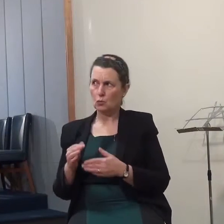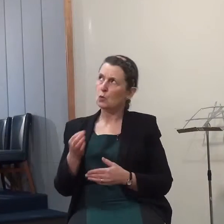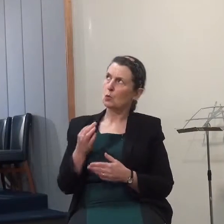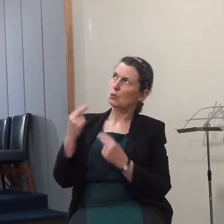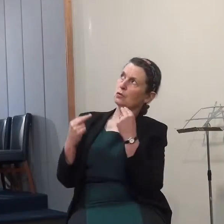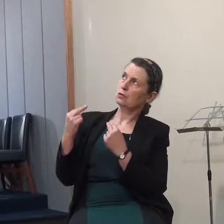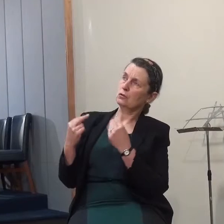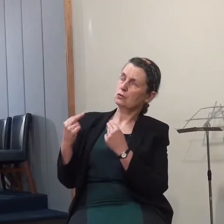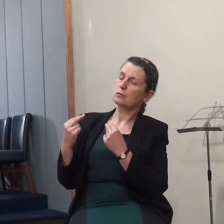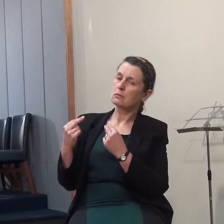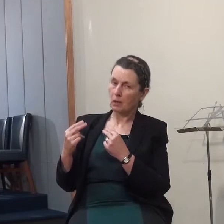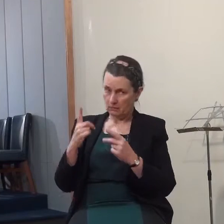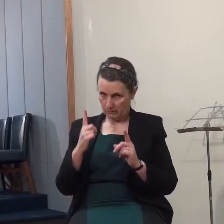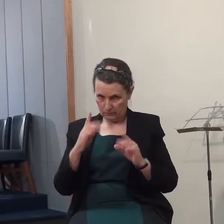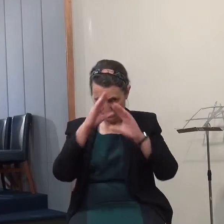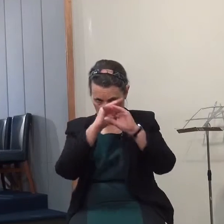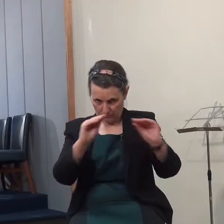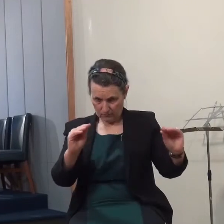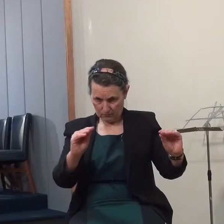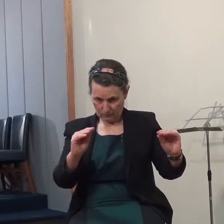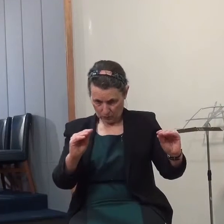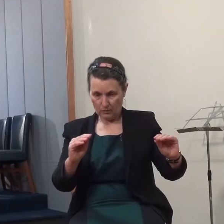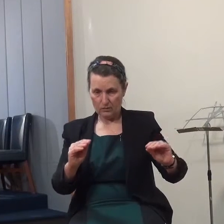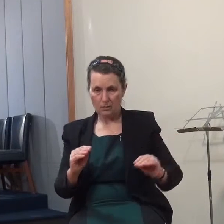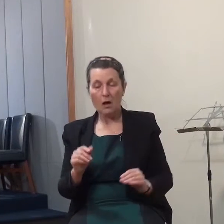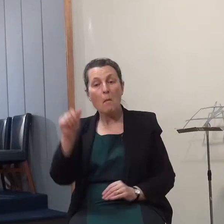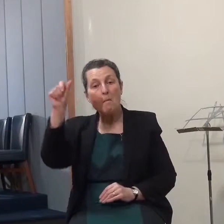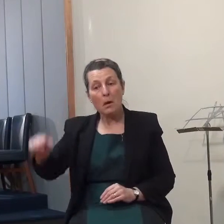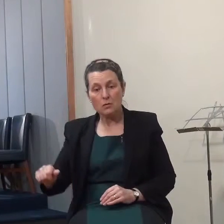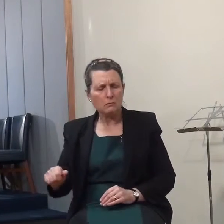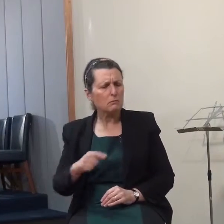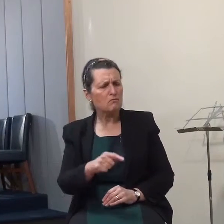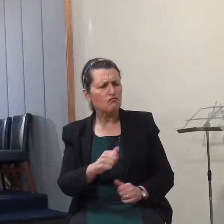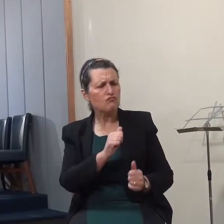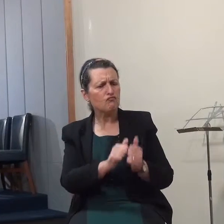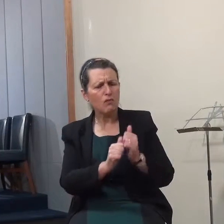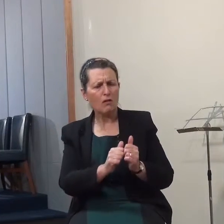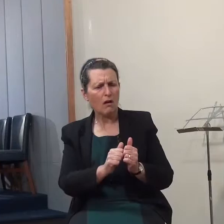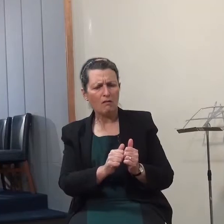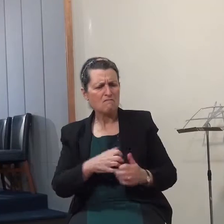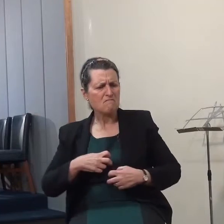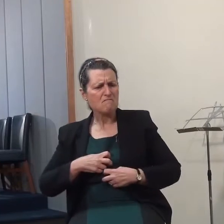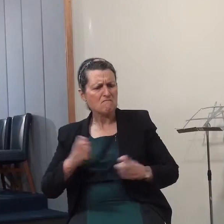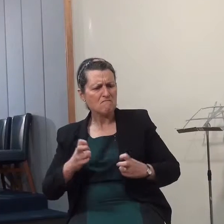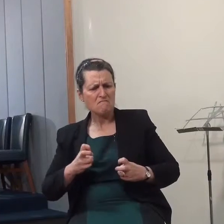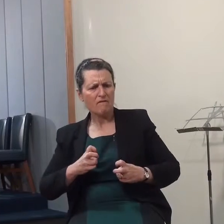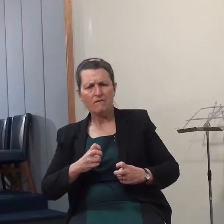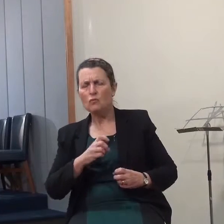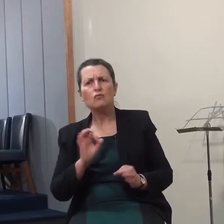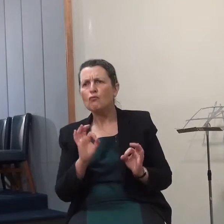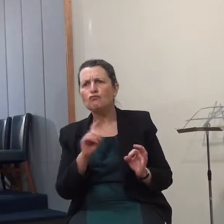But I say unto you, that whosoever is angry with his brother without a cause shall be